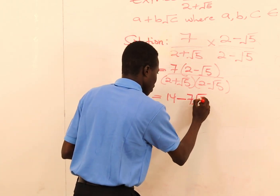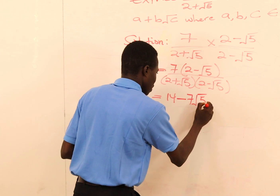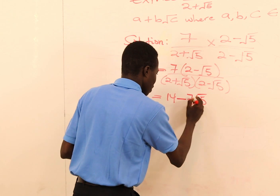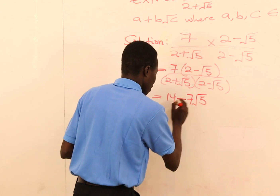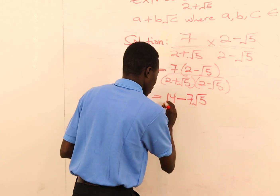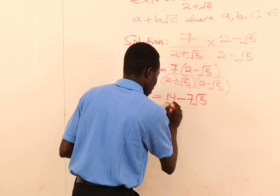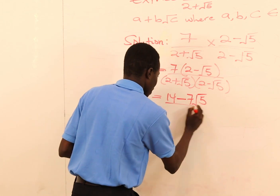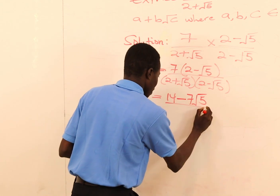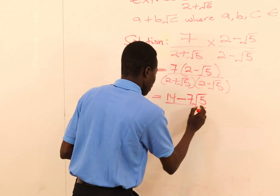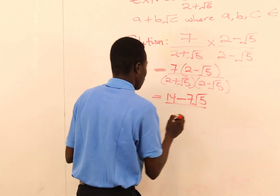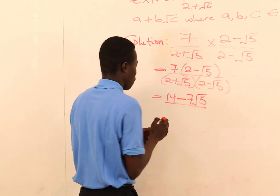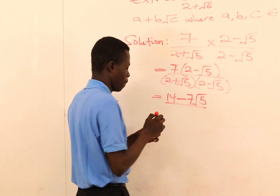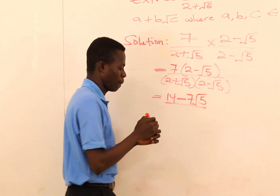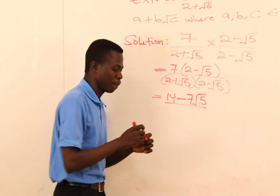will give us minus 7